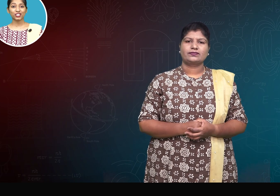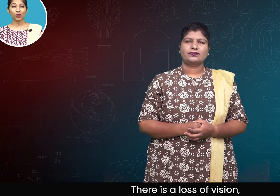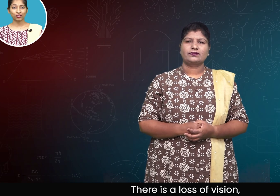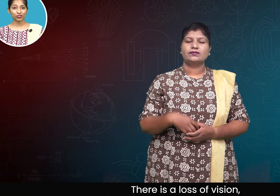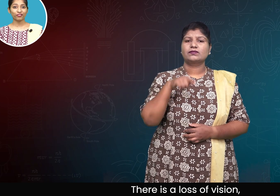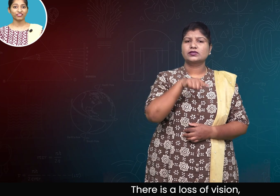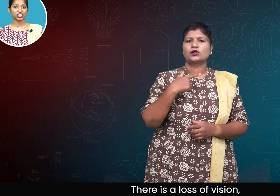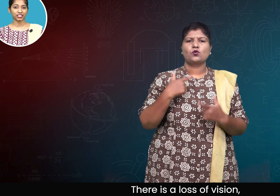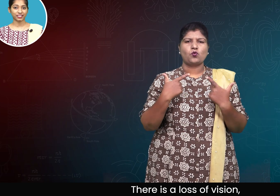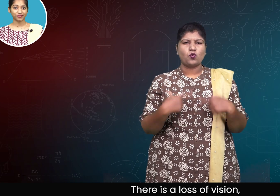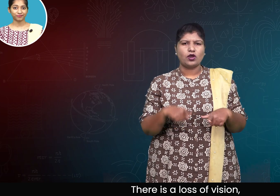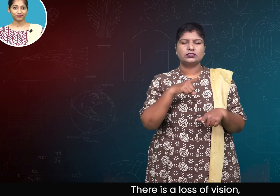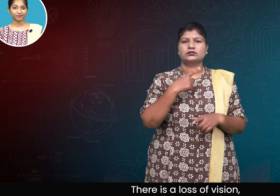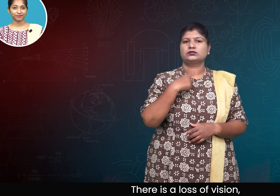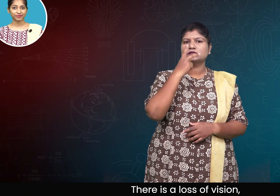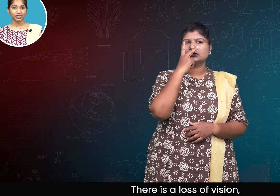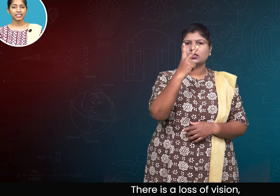There is a loss of vision,